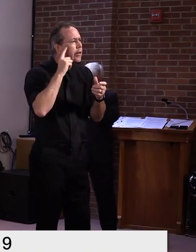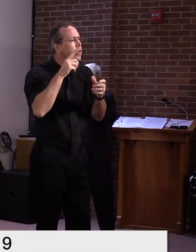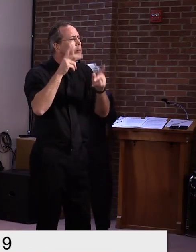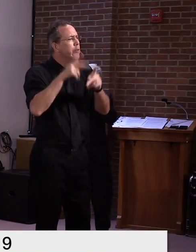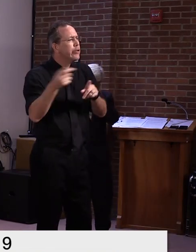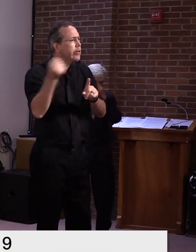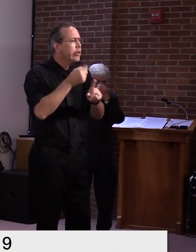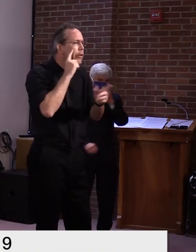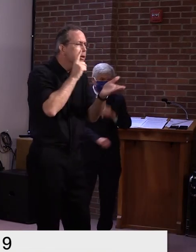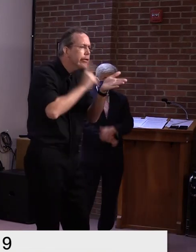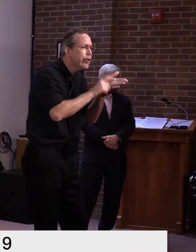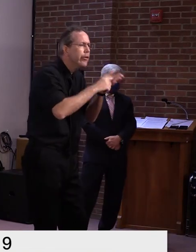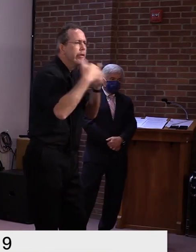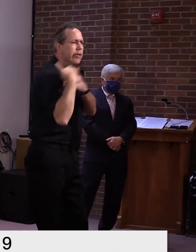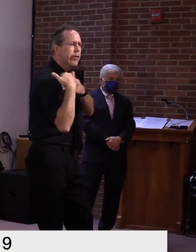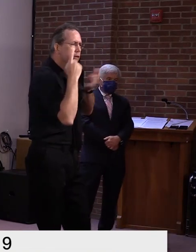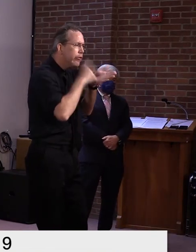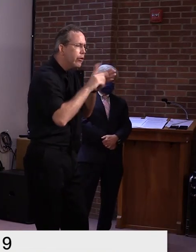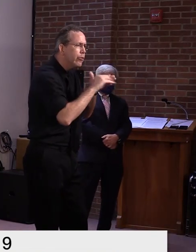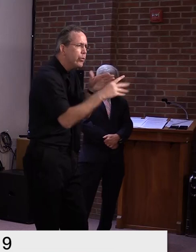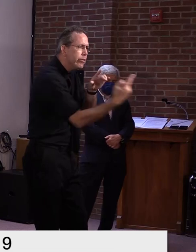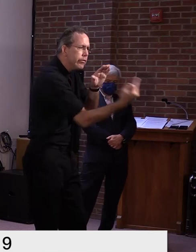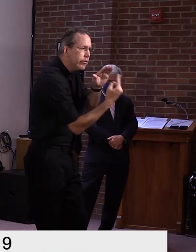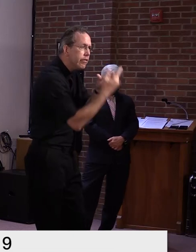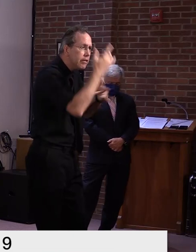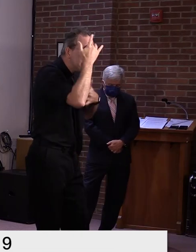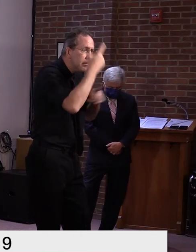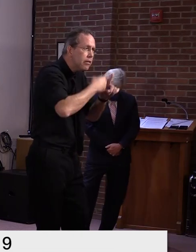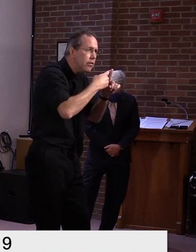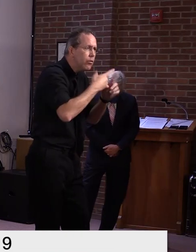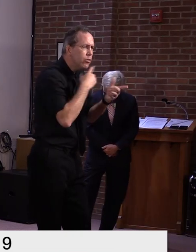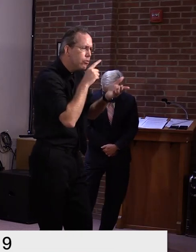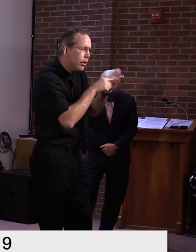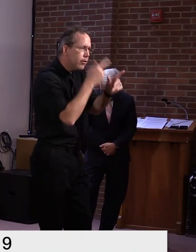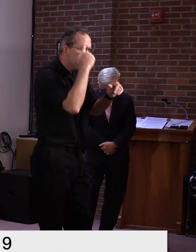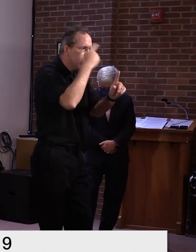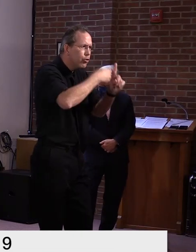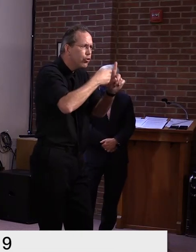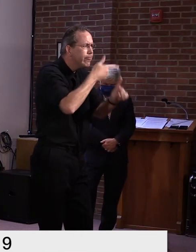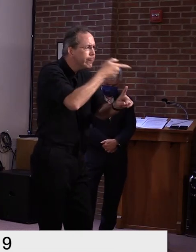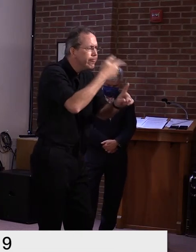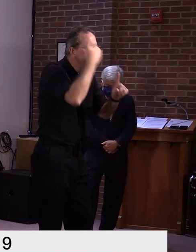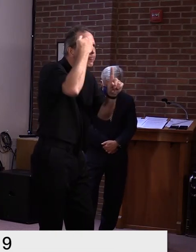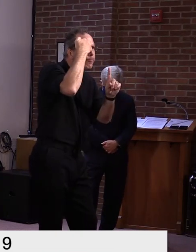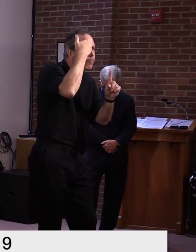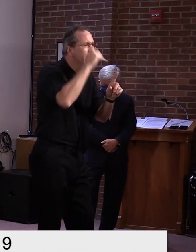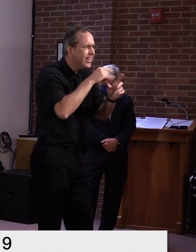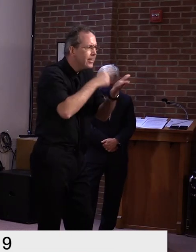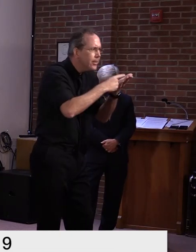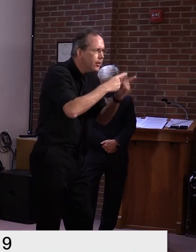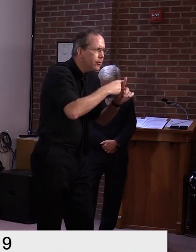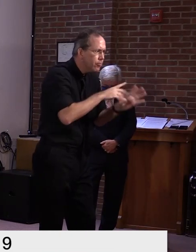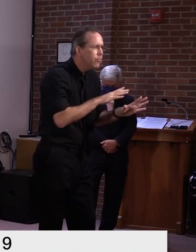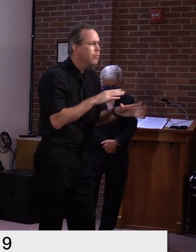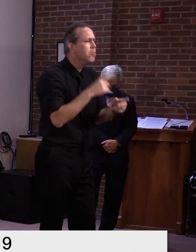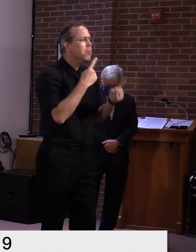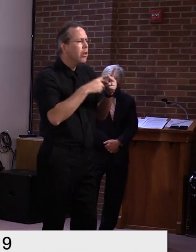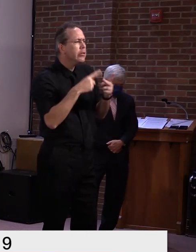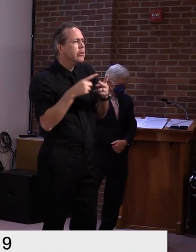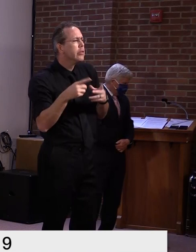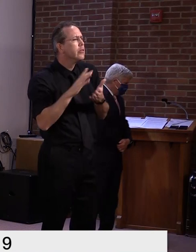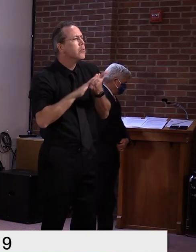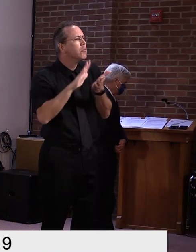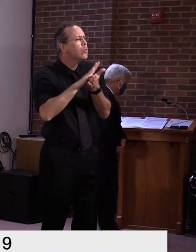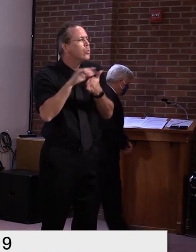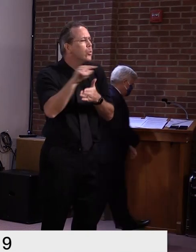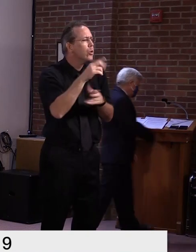implications for implementing the guidance, and I know also that districts are utilizing or plan to utilize their federal money, either under the